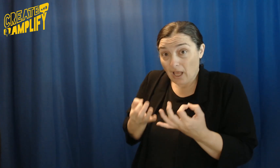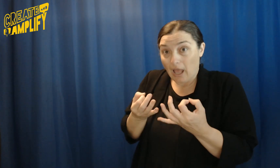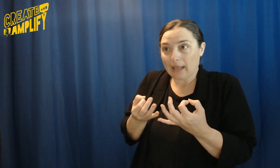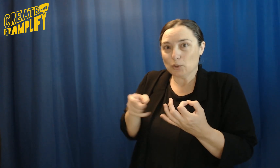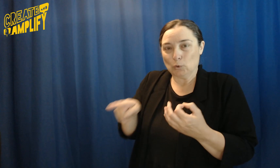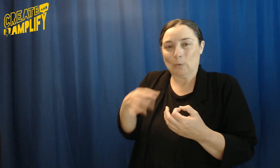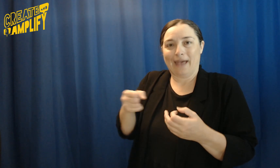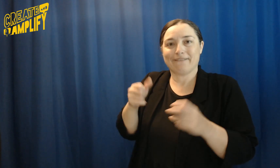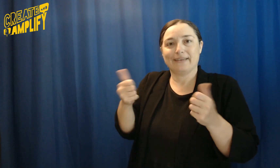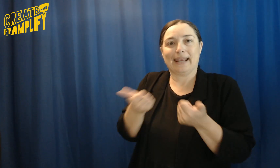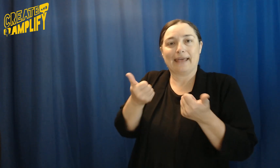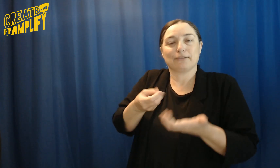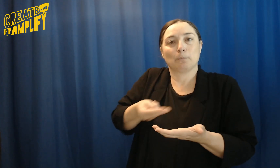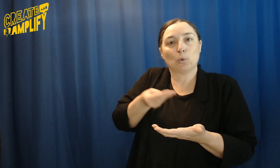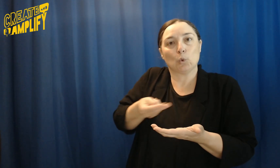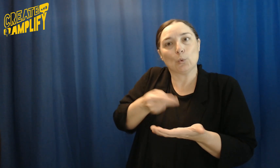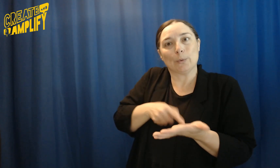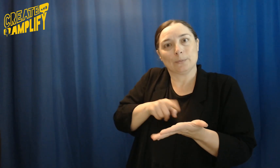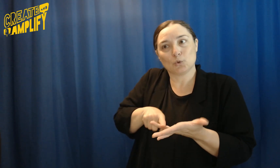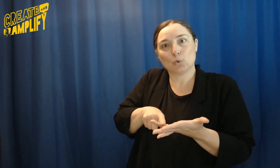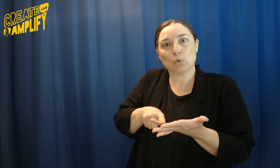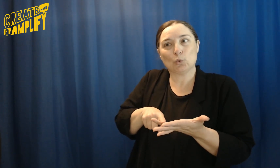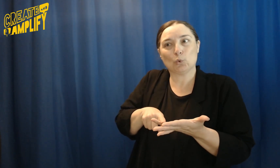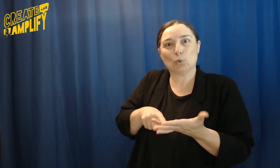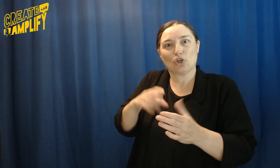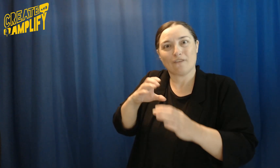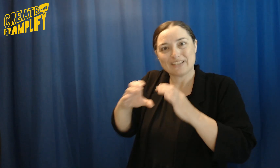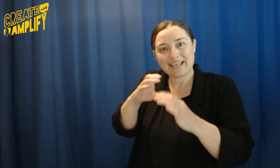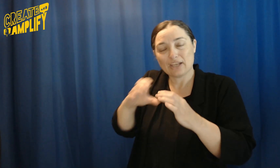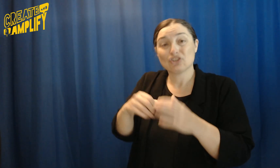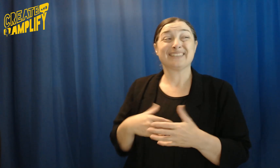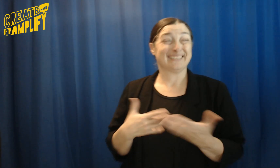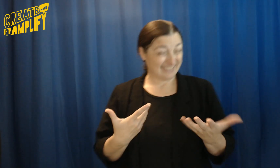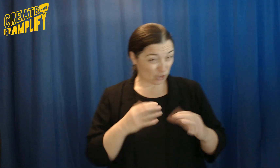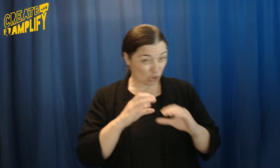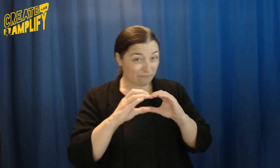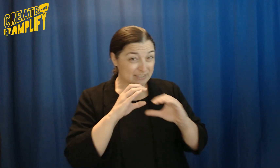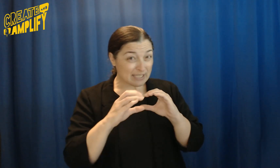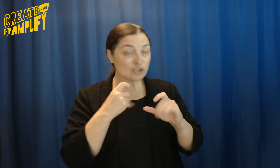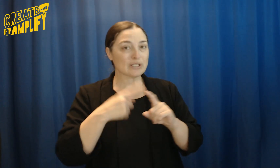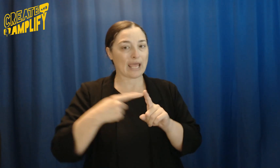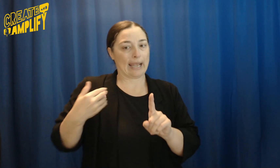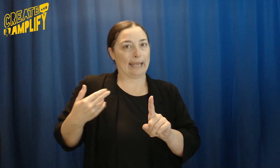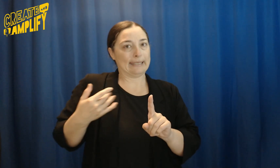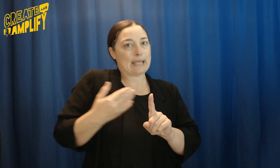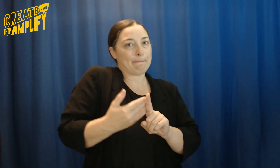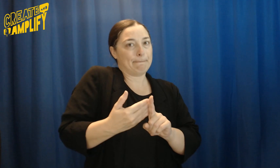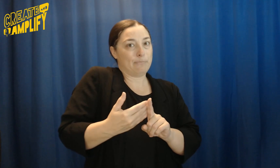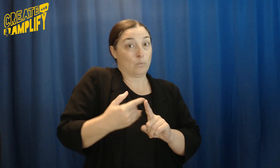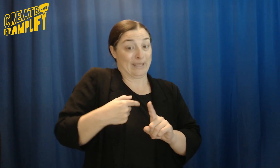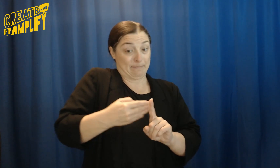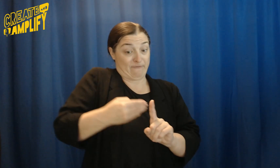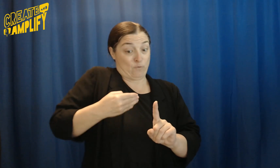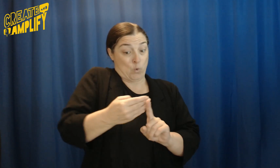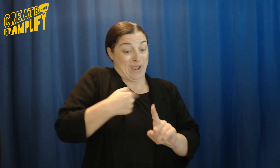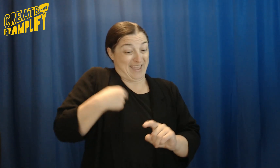to have a conversation, and yeah. It's the conversation, and it's the lead up to the conversation where I'm thinking, will I do it today? What am I going to